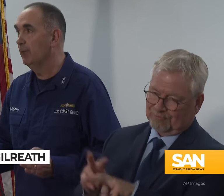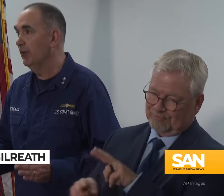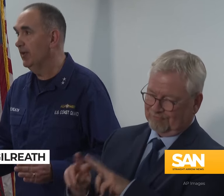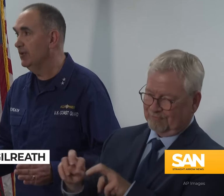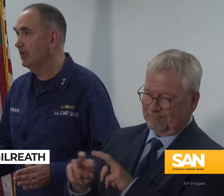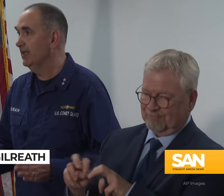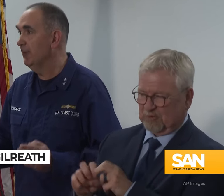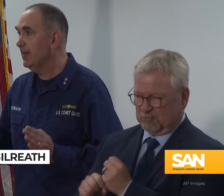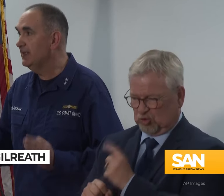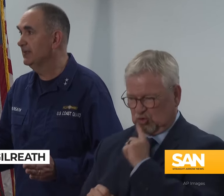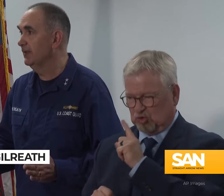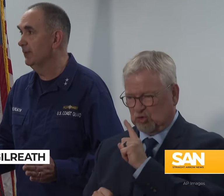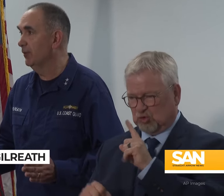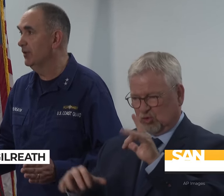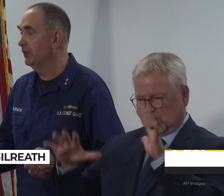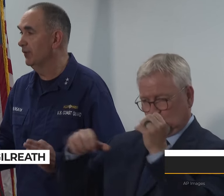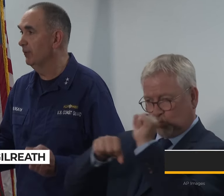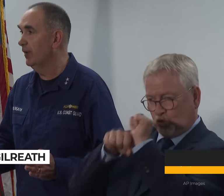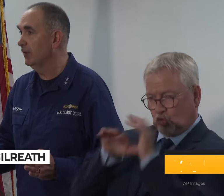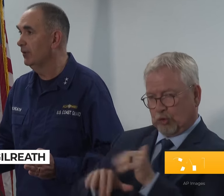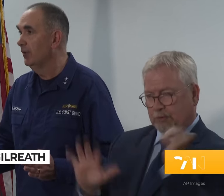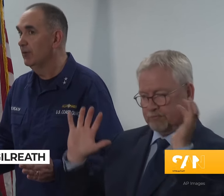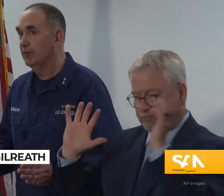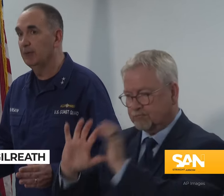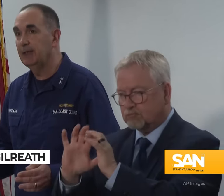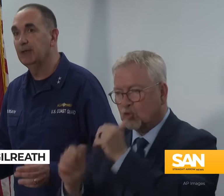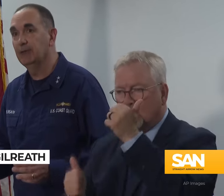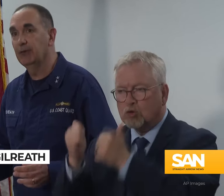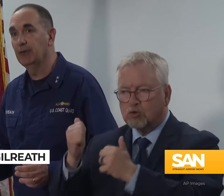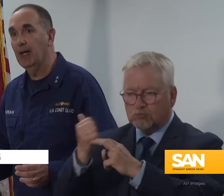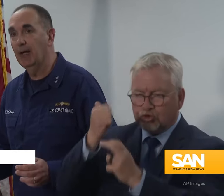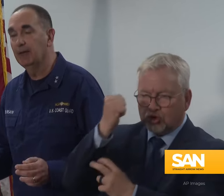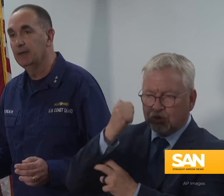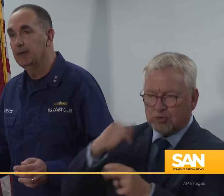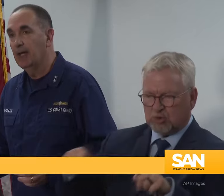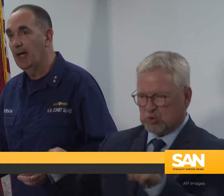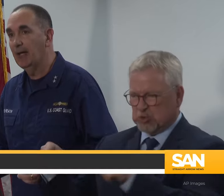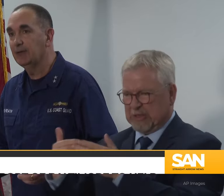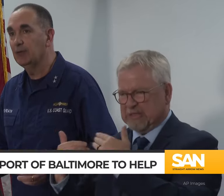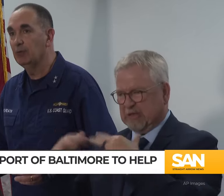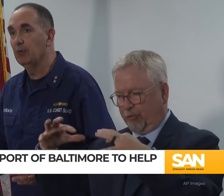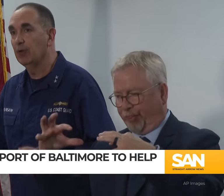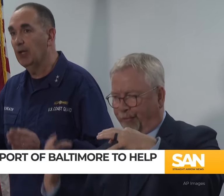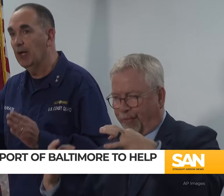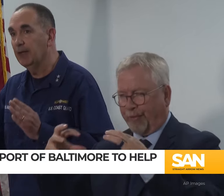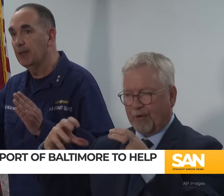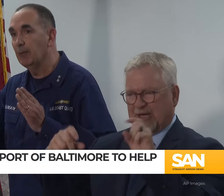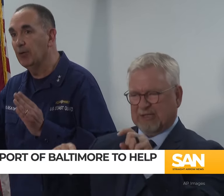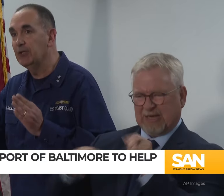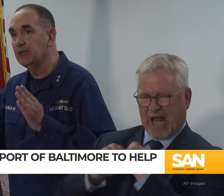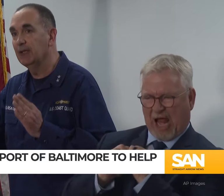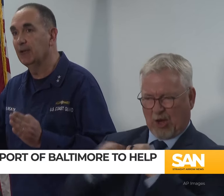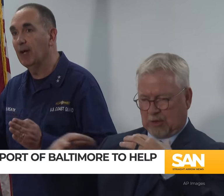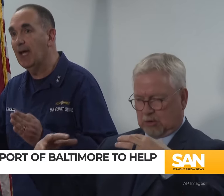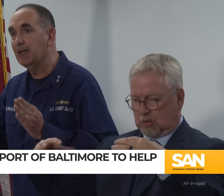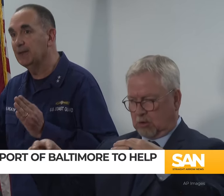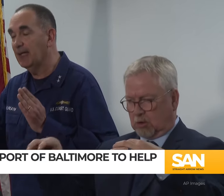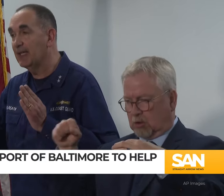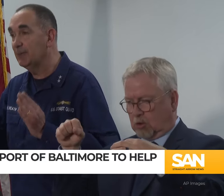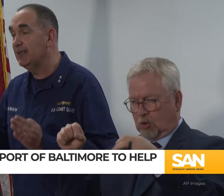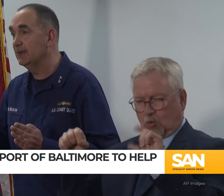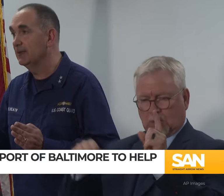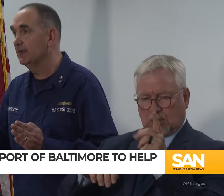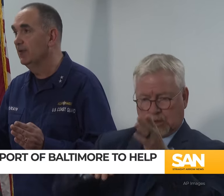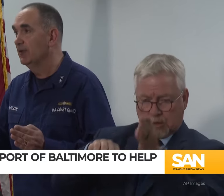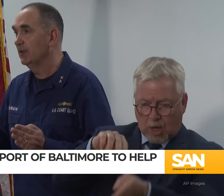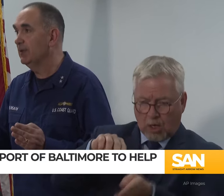of the bridge and the pieces of the bridge are in the water so that we can figure out how to cut the bridge into the right